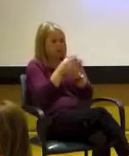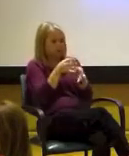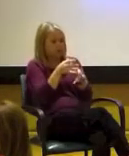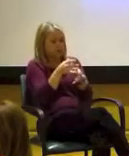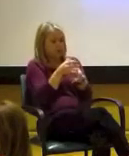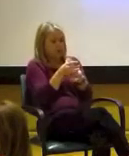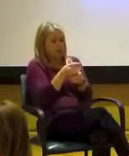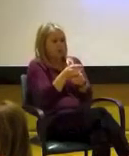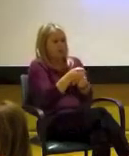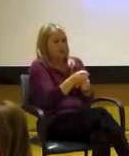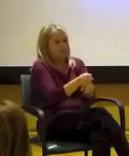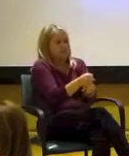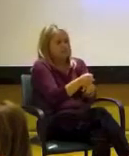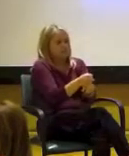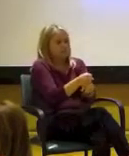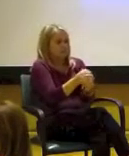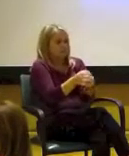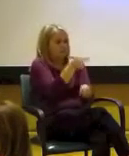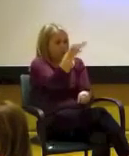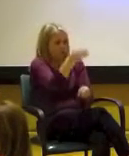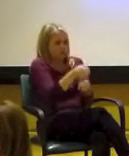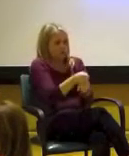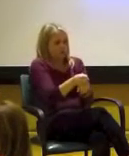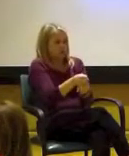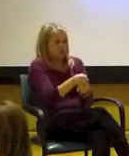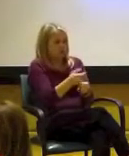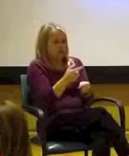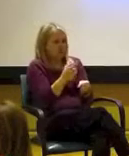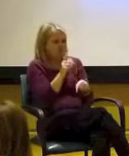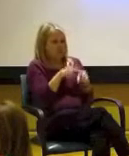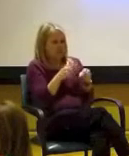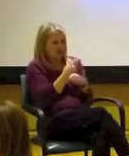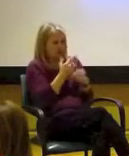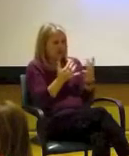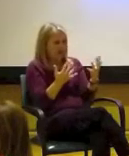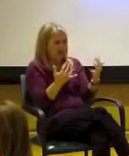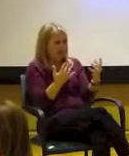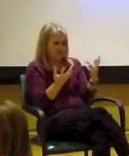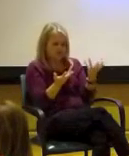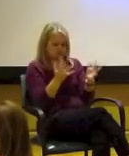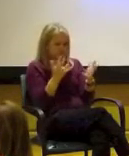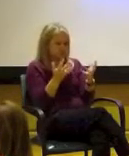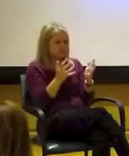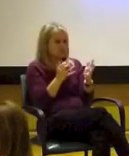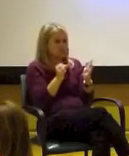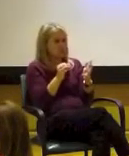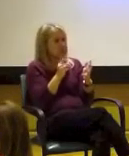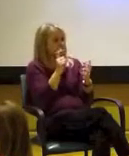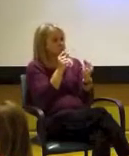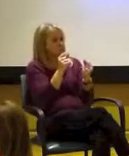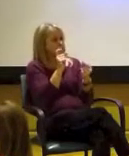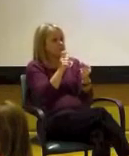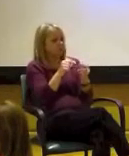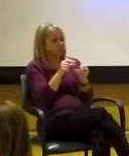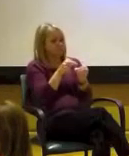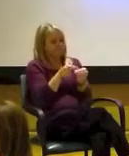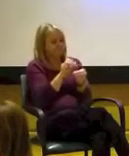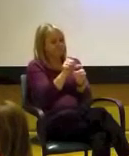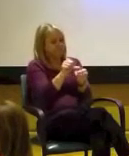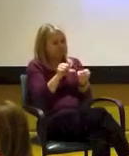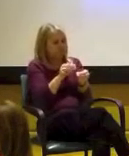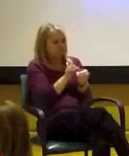that you start to lose strength in the hands. And simply untethering is all that needs to be done in many